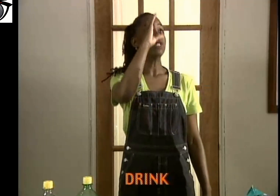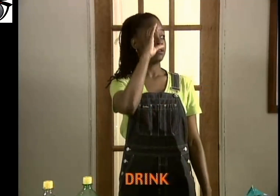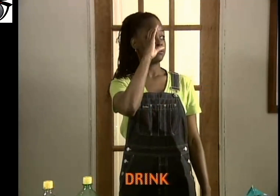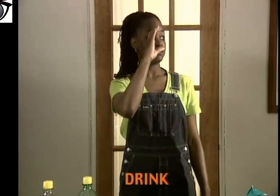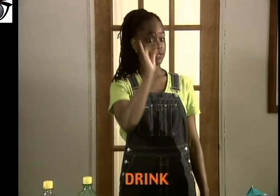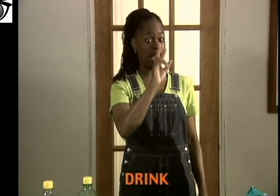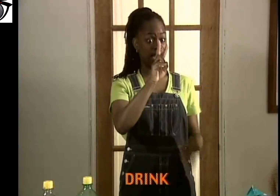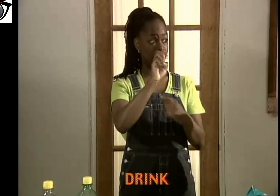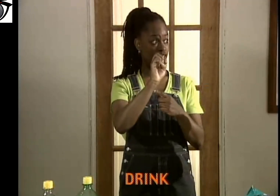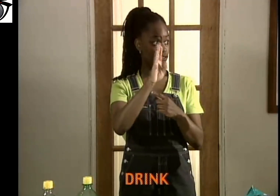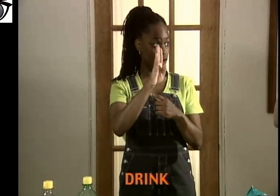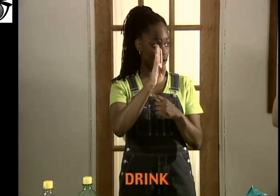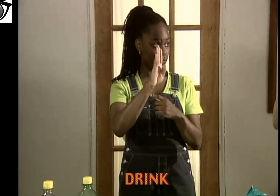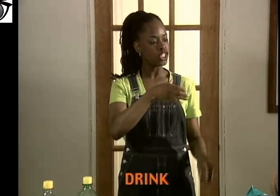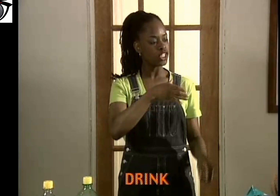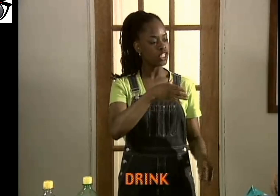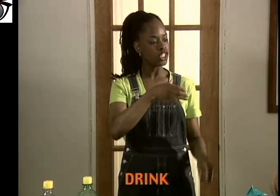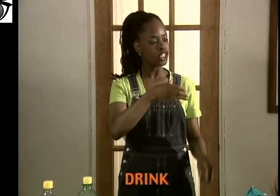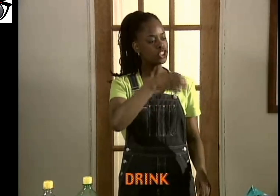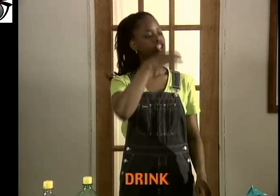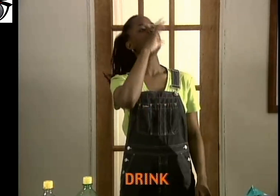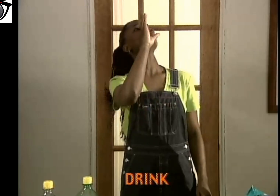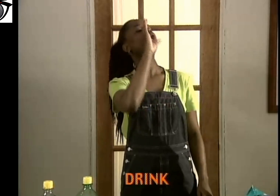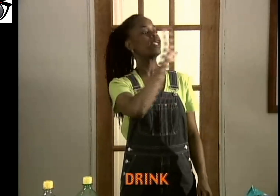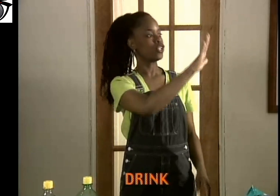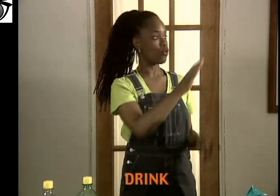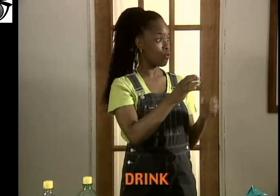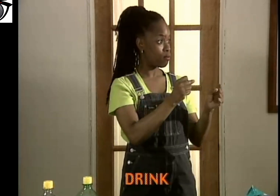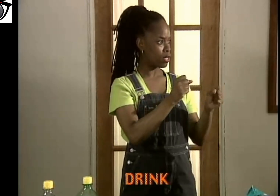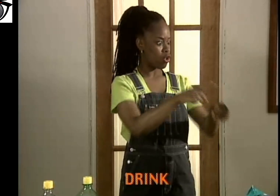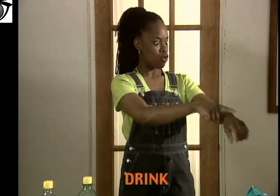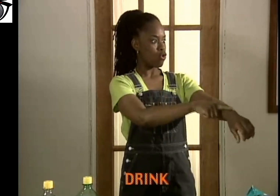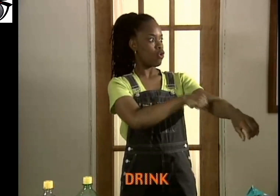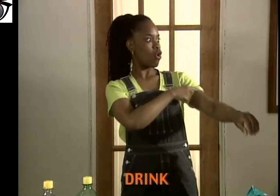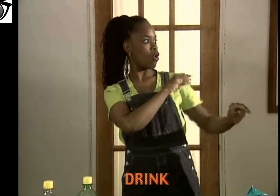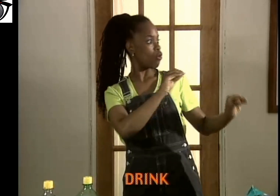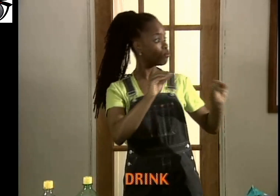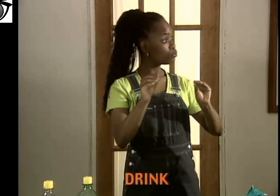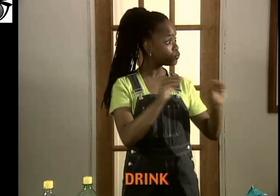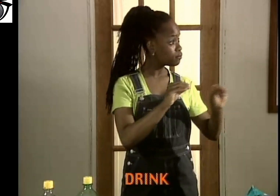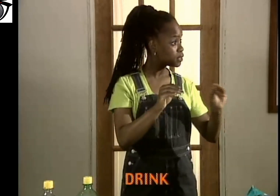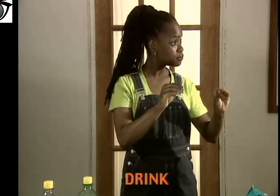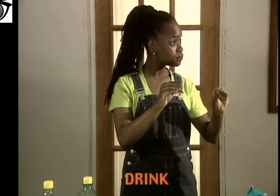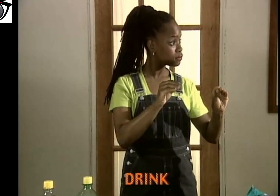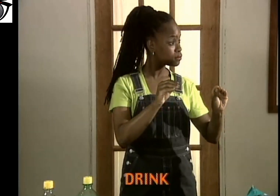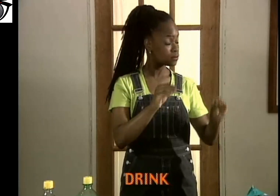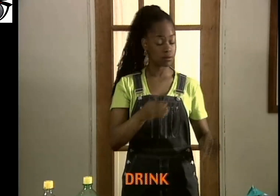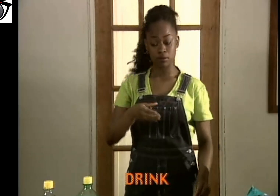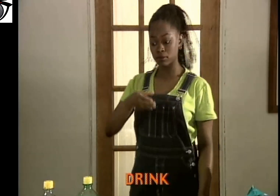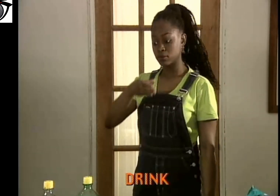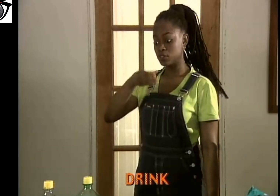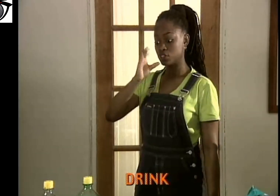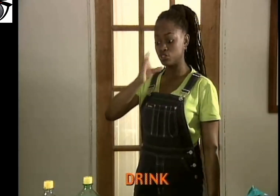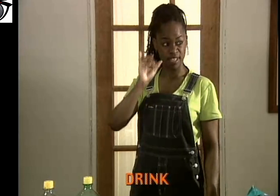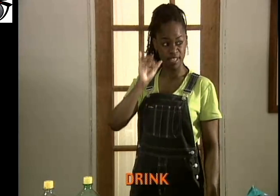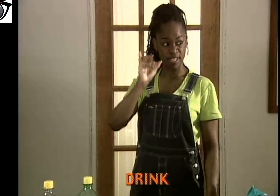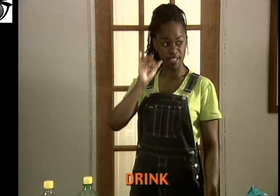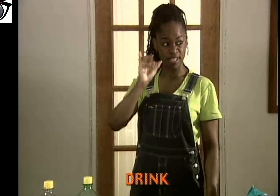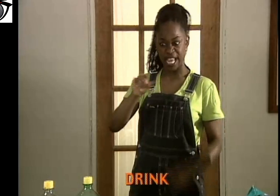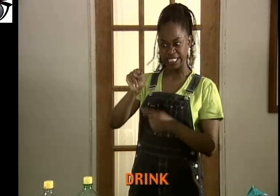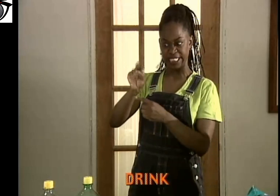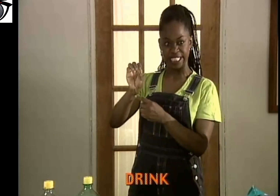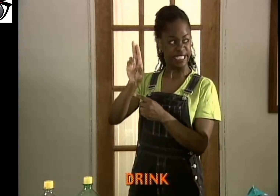Drink, used as a verb, like drink your milk, has a long movement. But